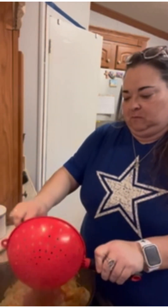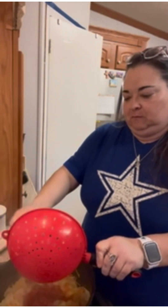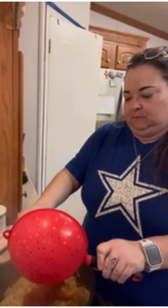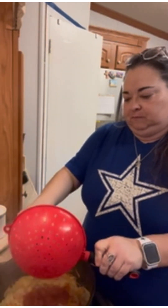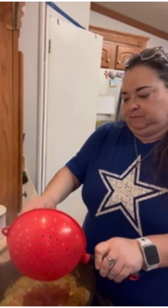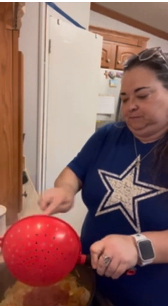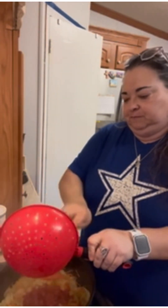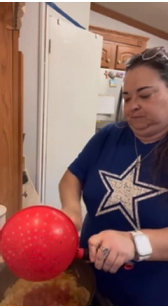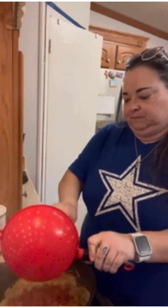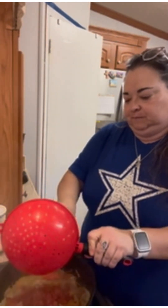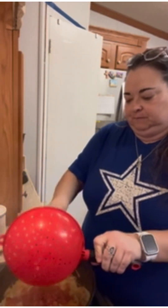I'll add that in.